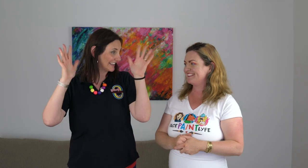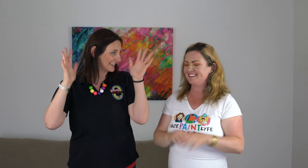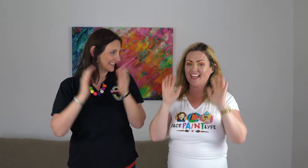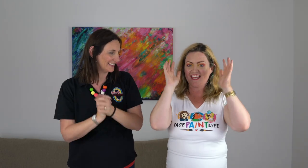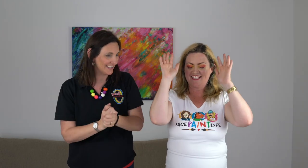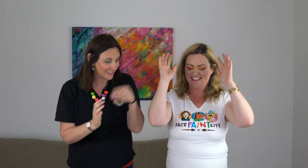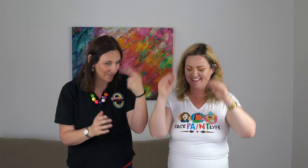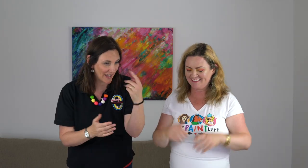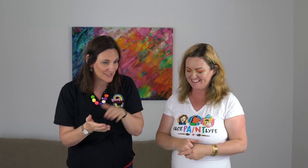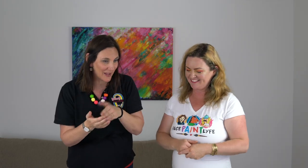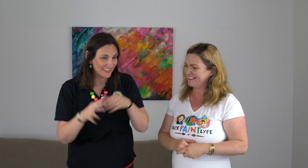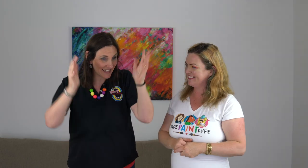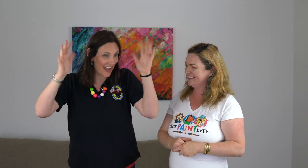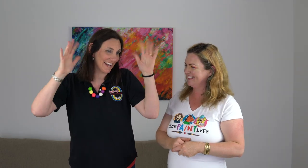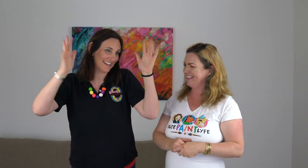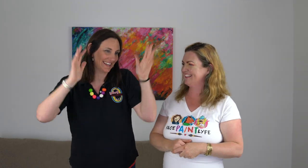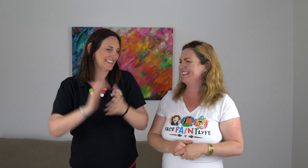great. Yay! Face paint, yay!